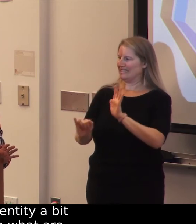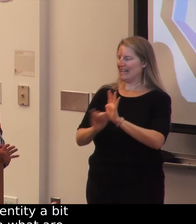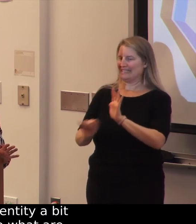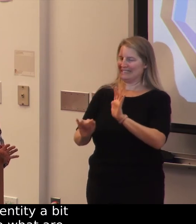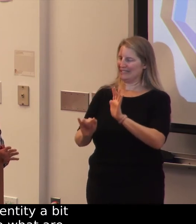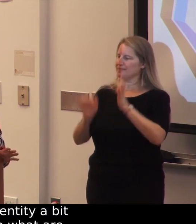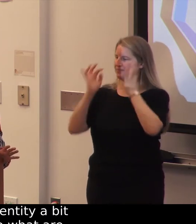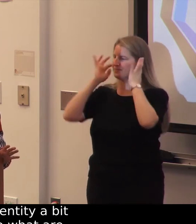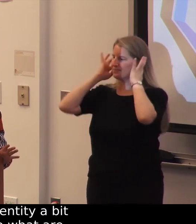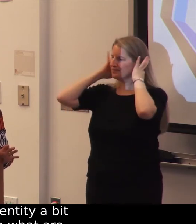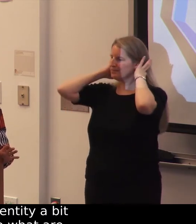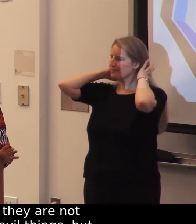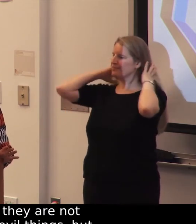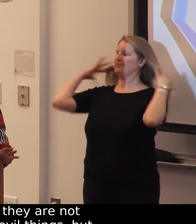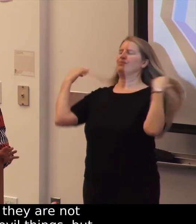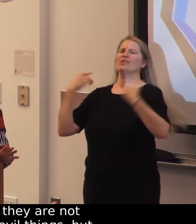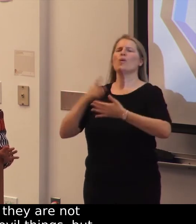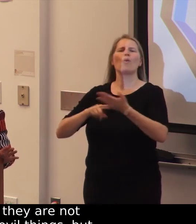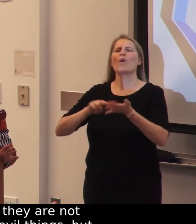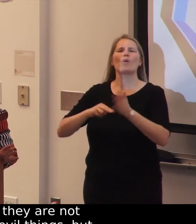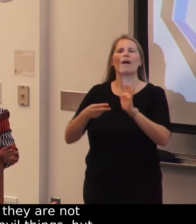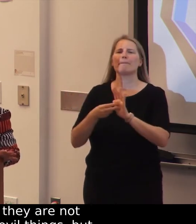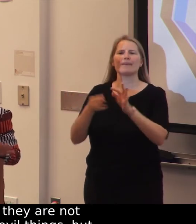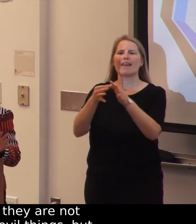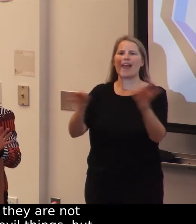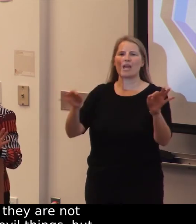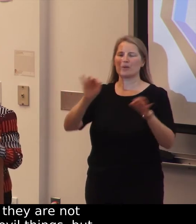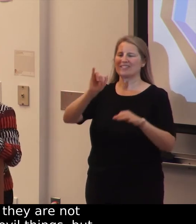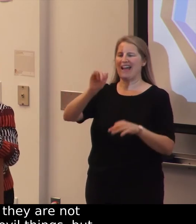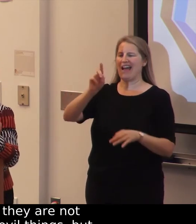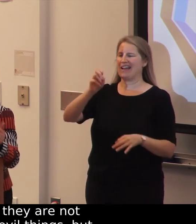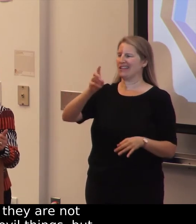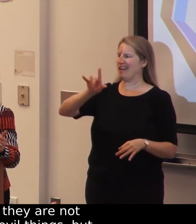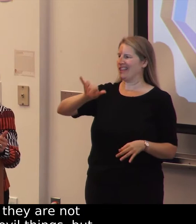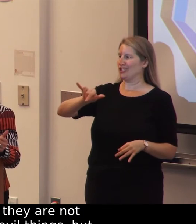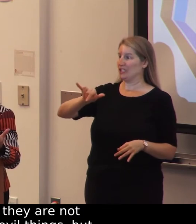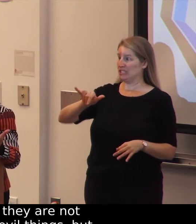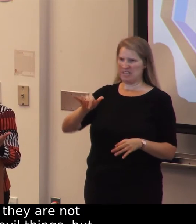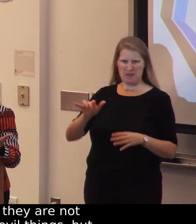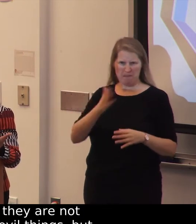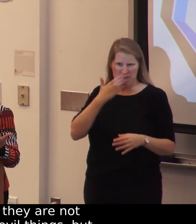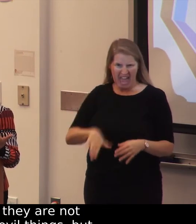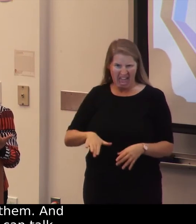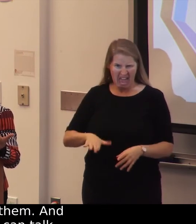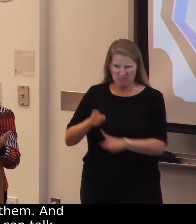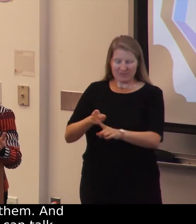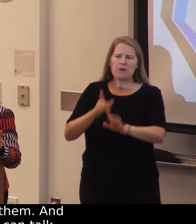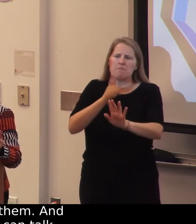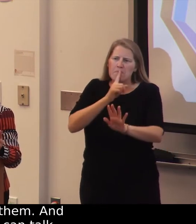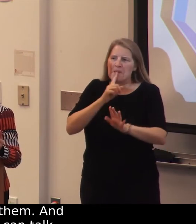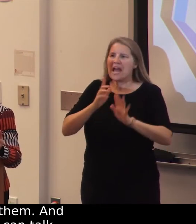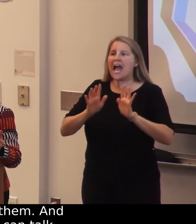bit more. So what are language ideologies, those evil things, language ideologies? No, they're not necessarily evil things, but